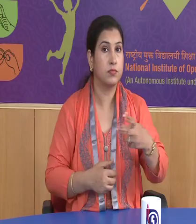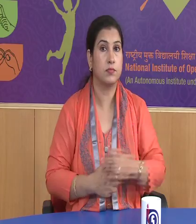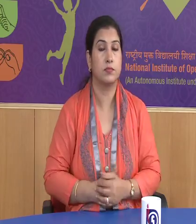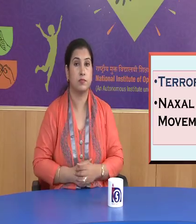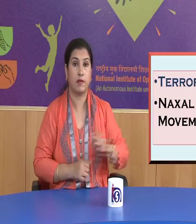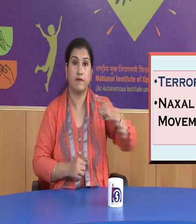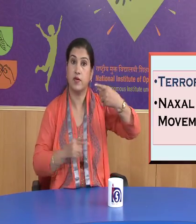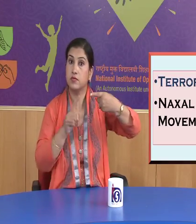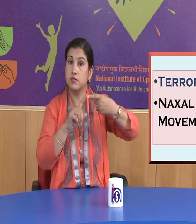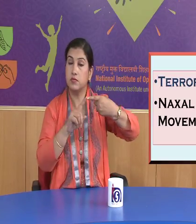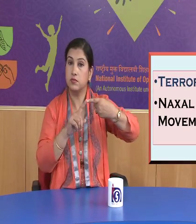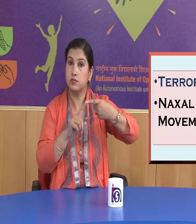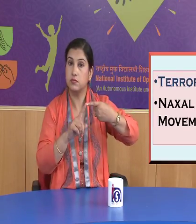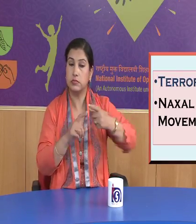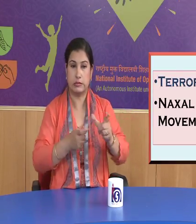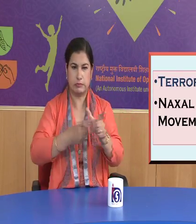first is terrorism